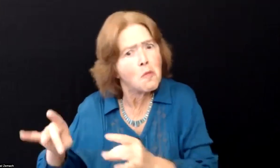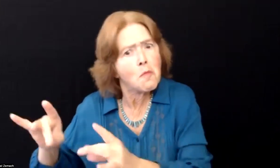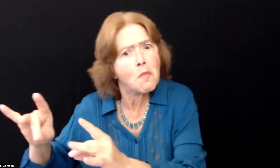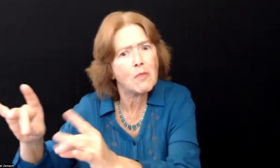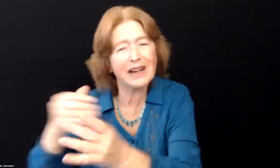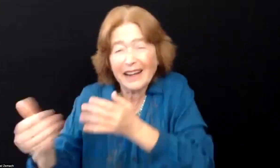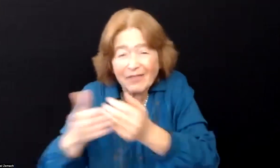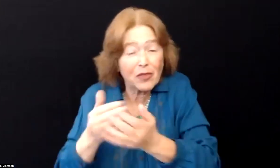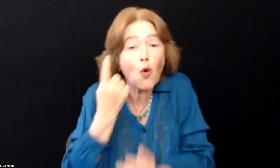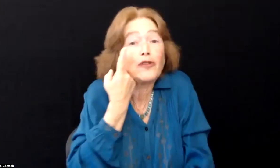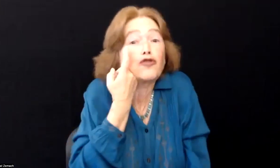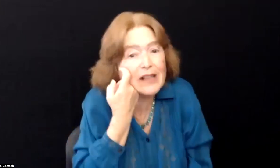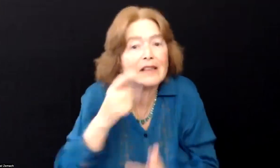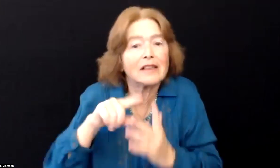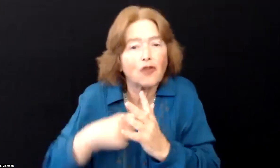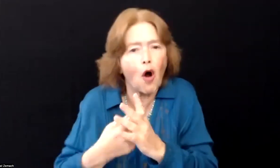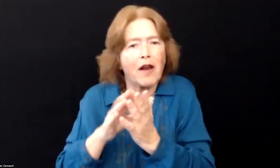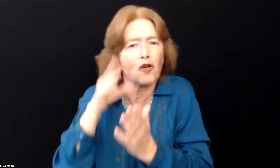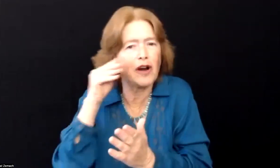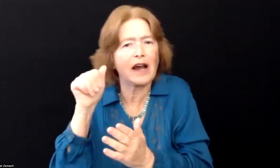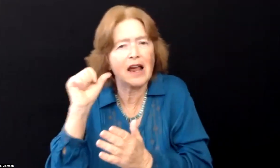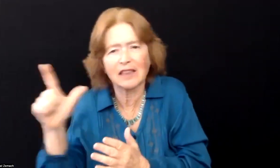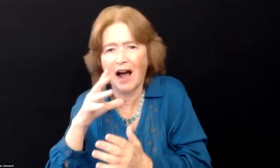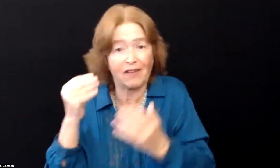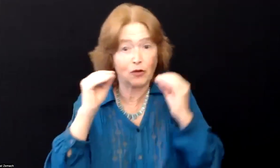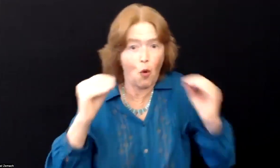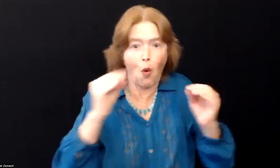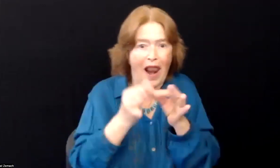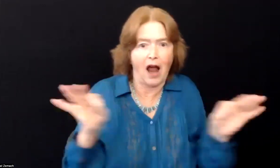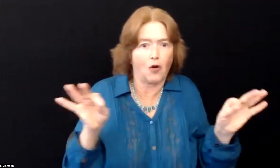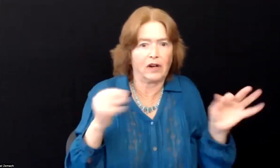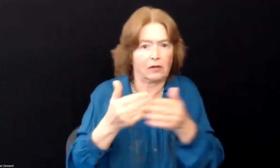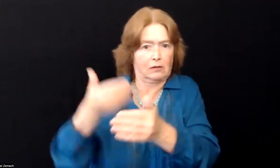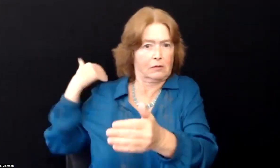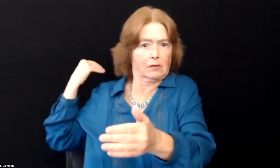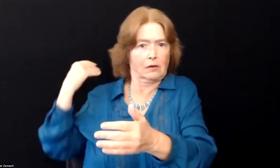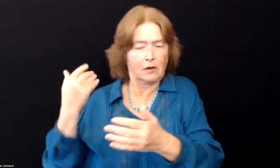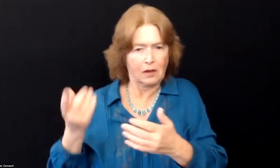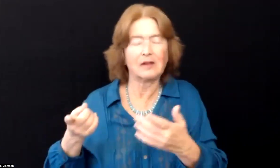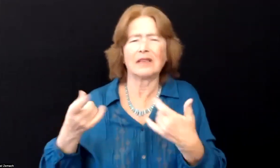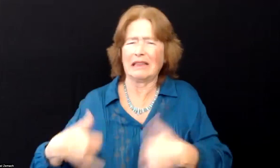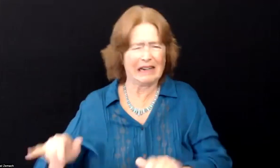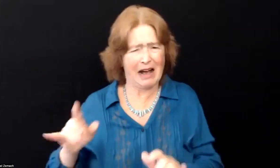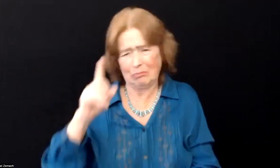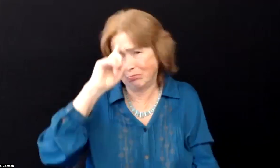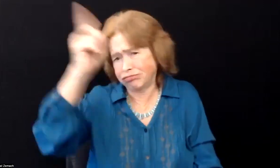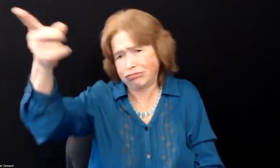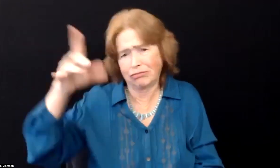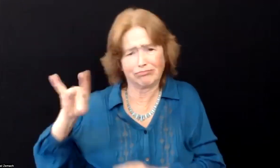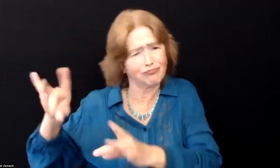up even though she had just recently started learning American Sign Language and had no previous language. But I could tell she was still